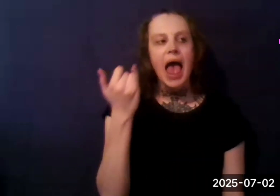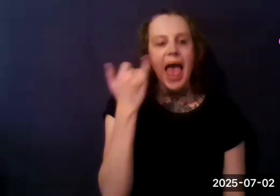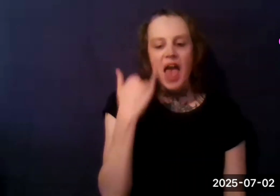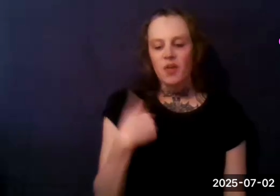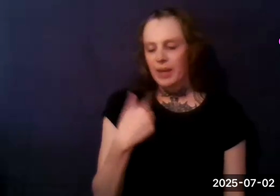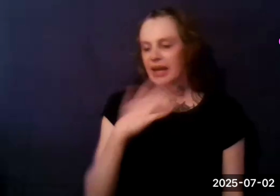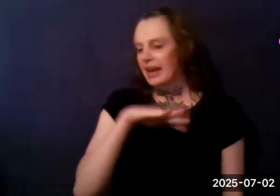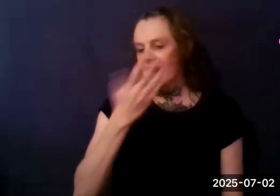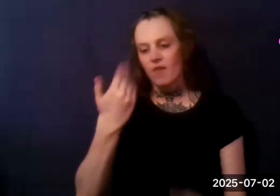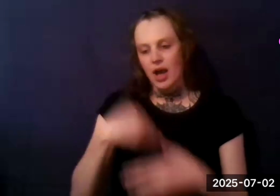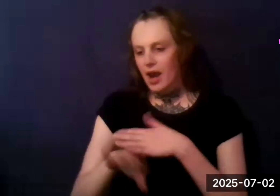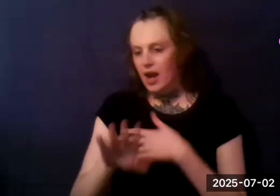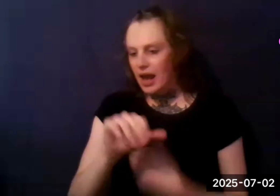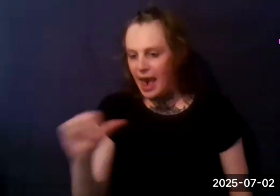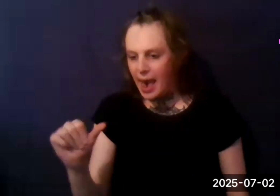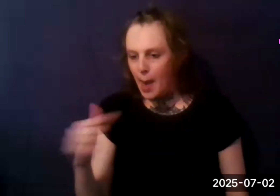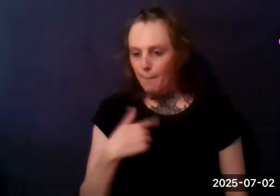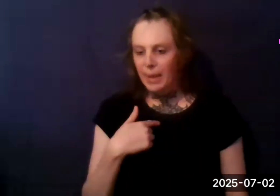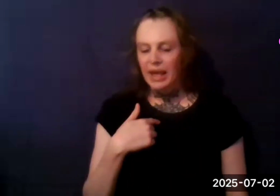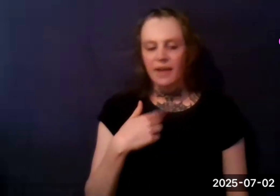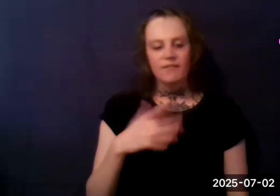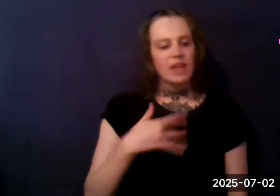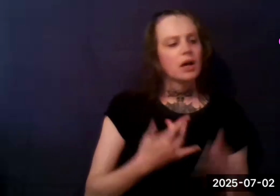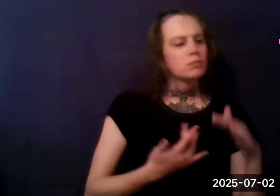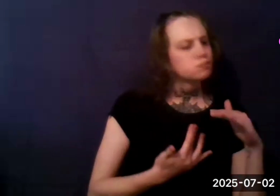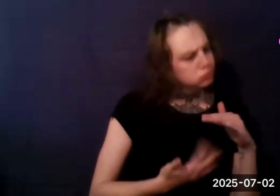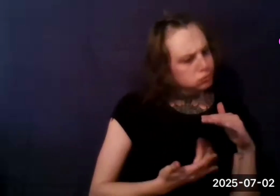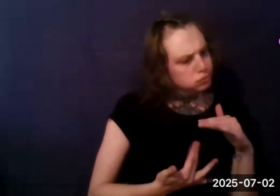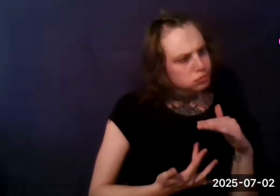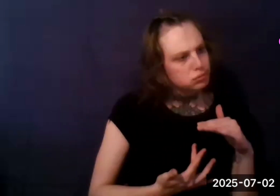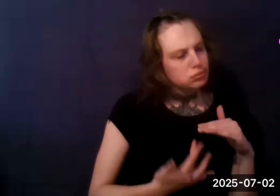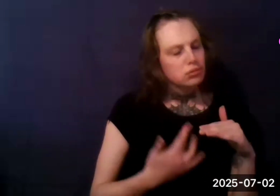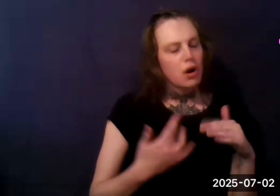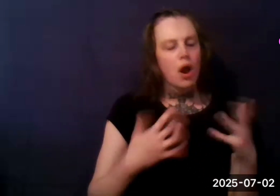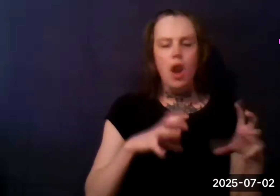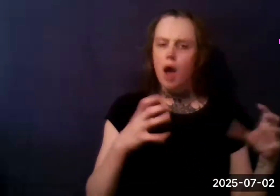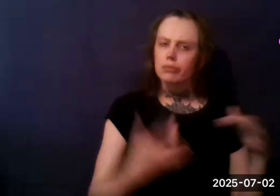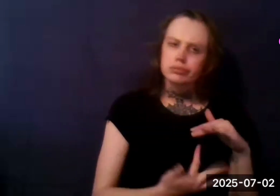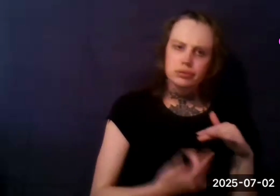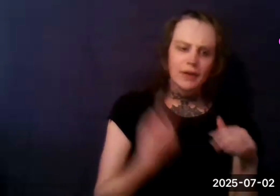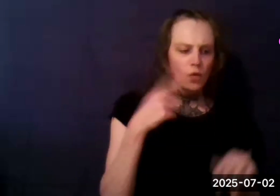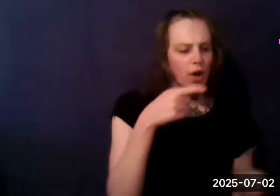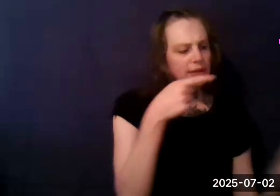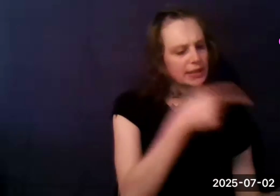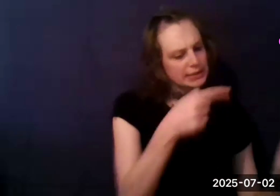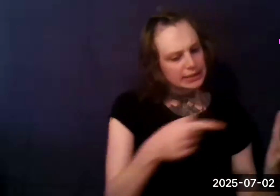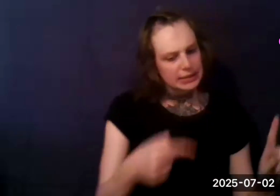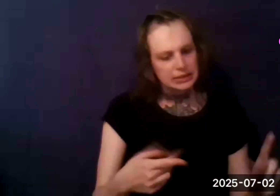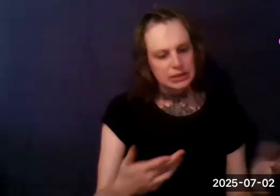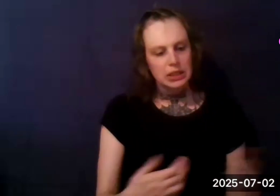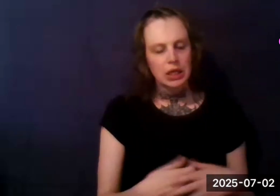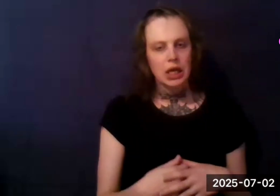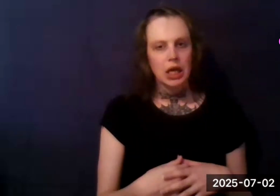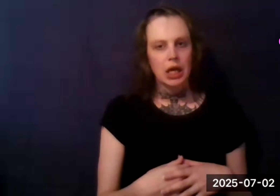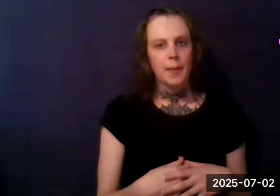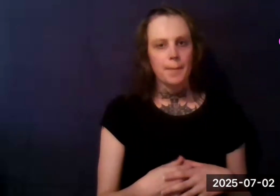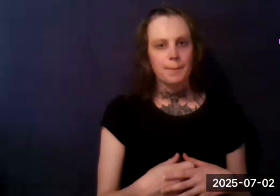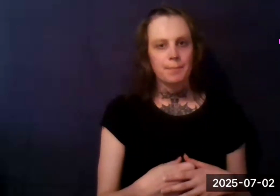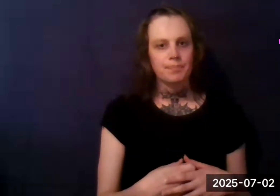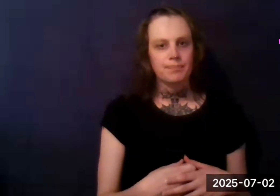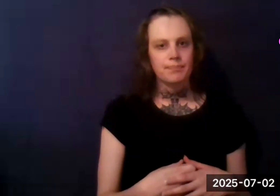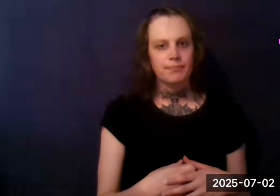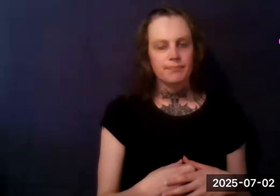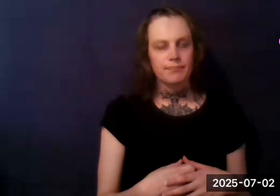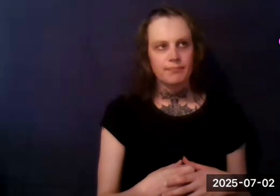what this person was doing, no matter what they did for me, I still would have been like, oh, but I'm going to hold that one thing you did when I was 12 against you. Instead of being like,